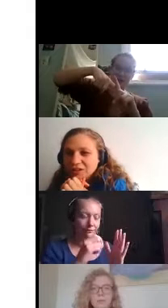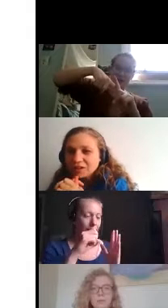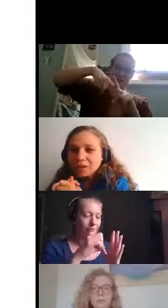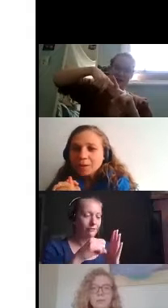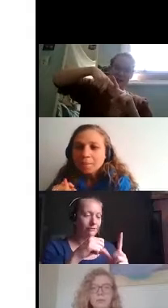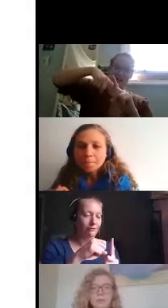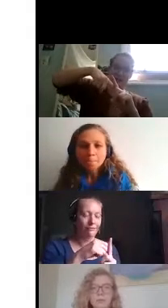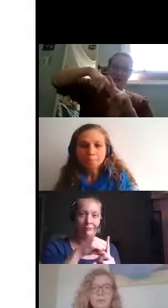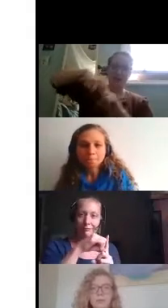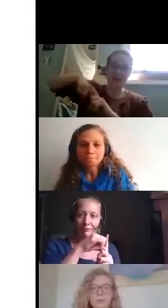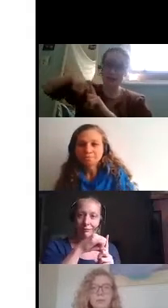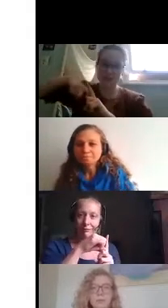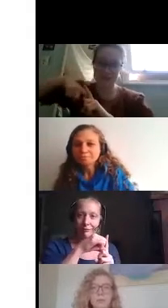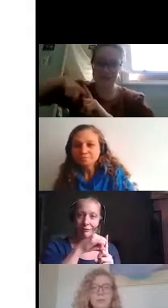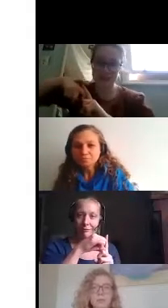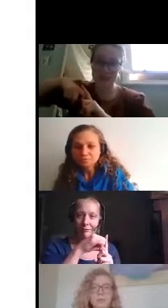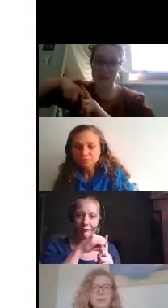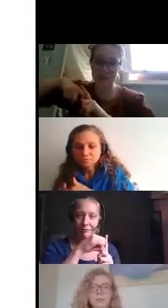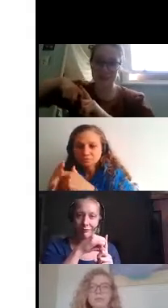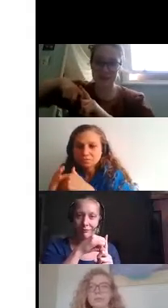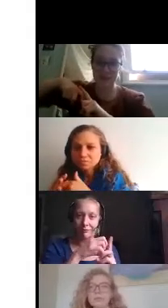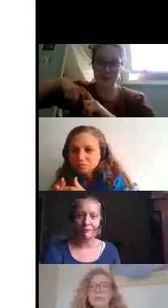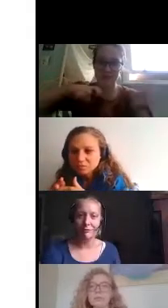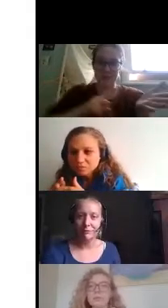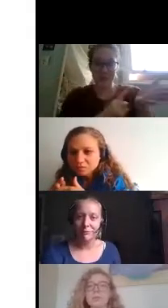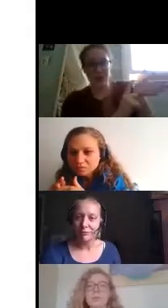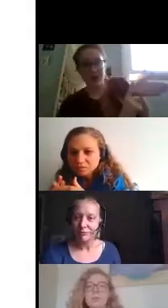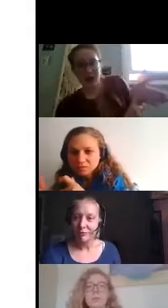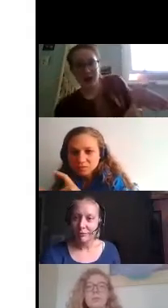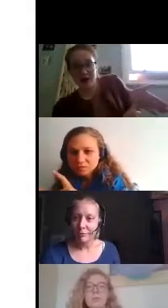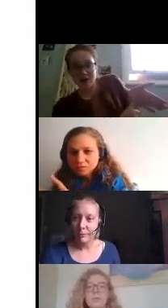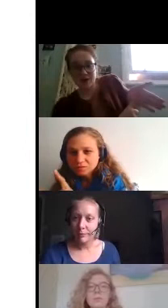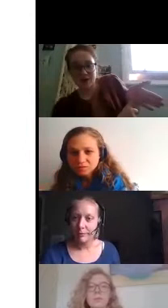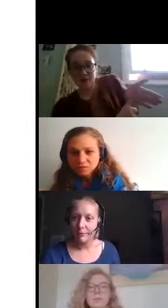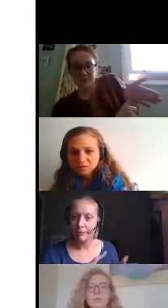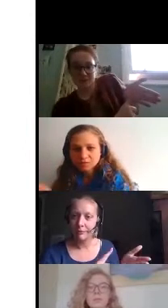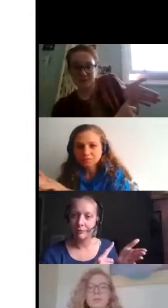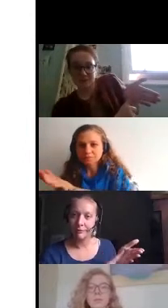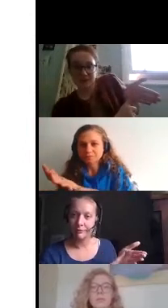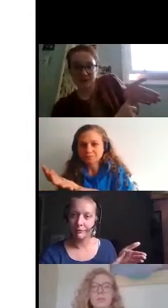one. And now these next ones are my personal favorite. L,